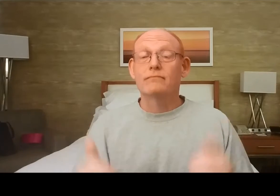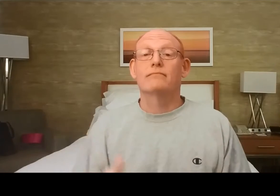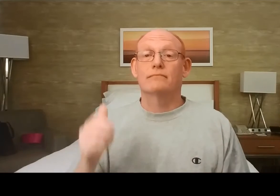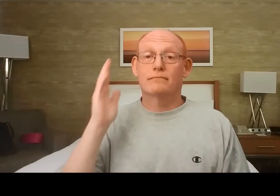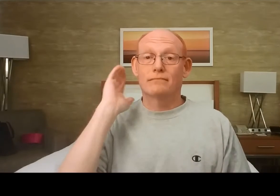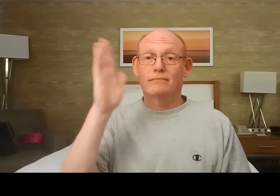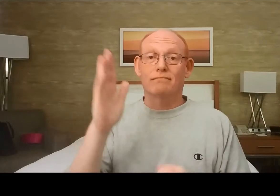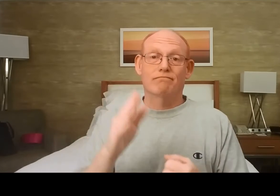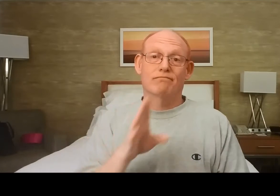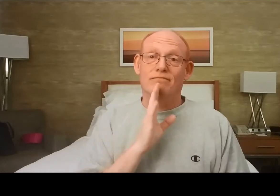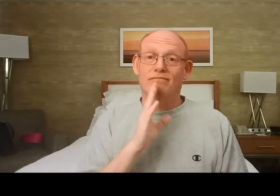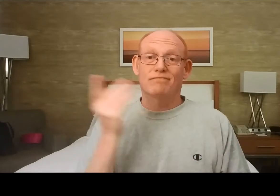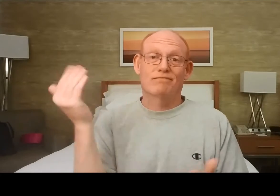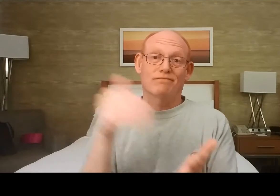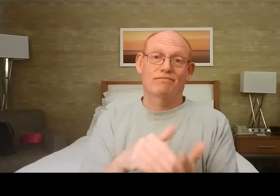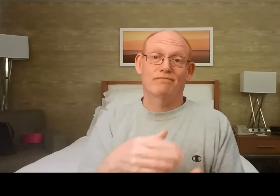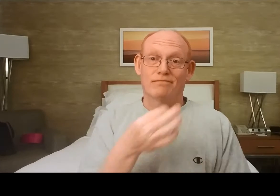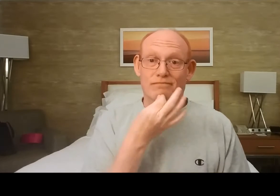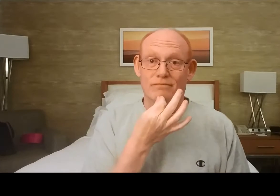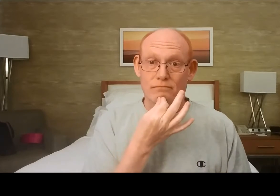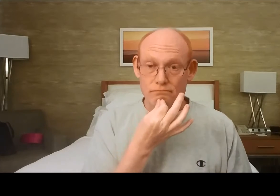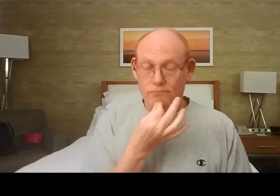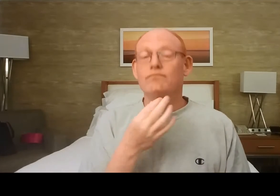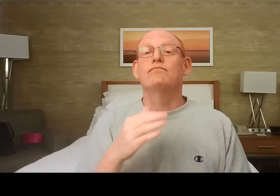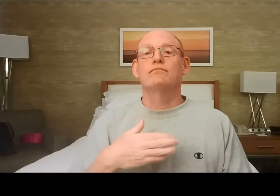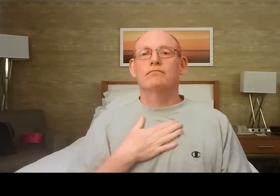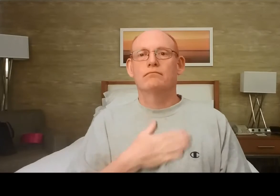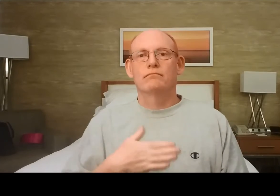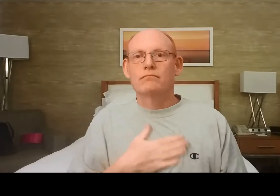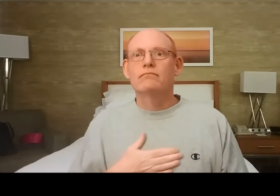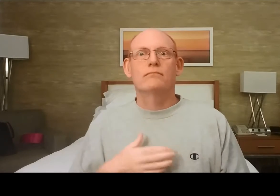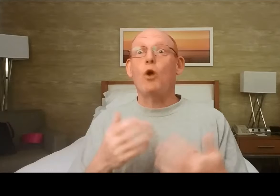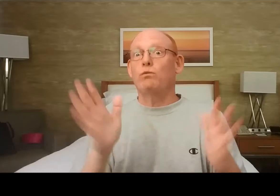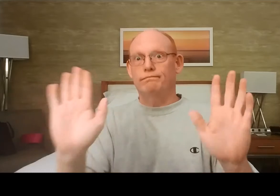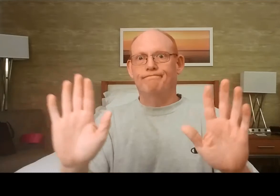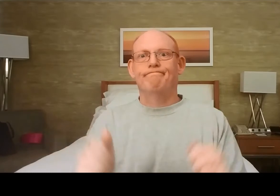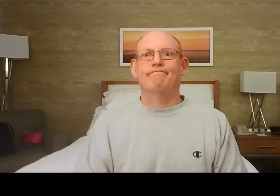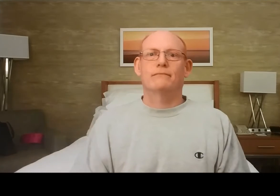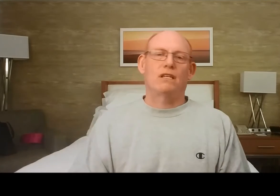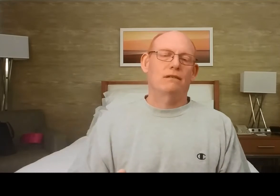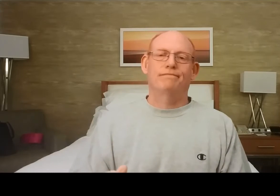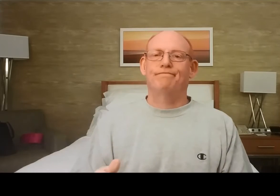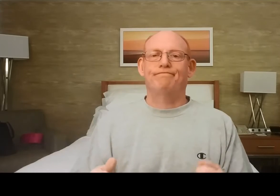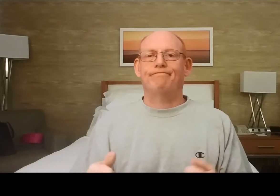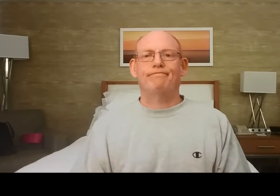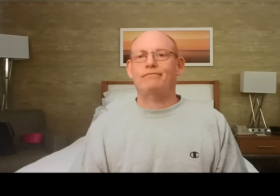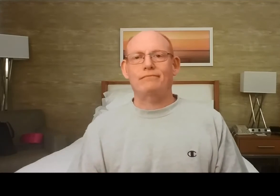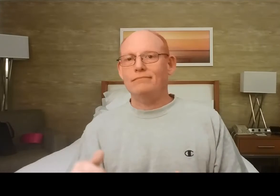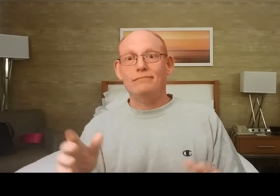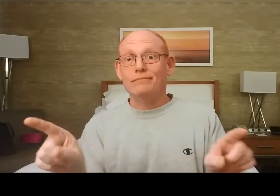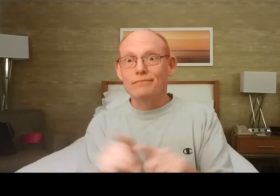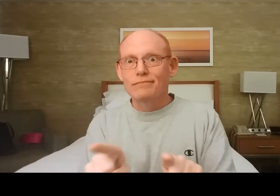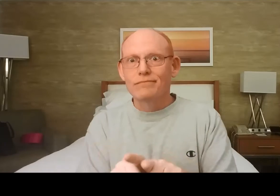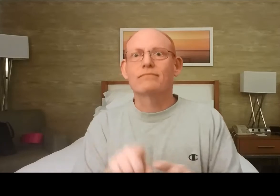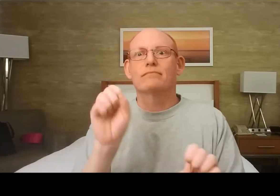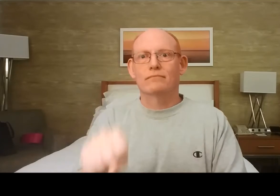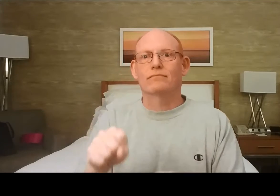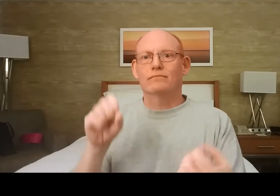Okay, so that's about it. We'll talk again soon. Oh, wait. You can contact